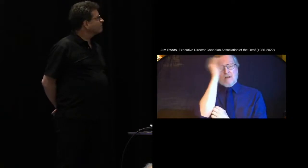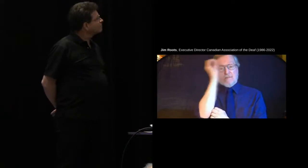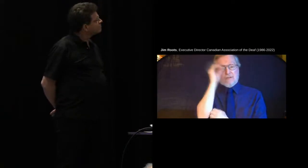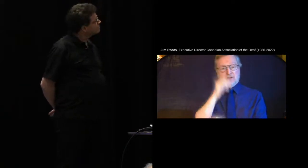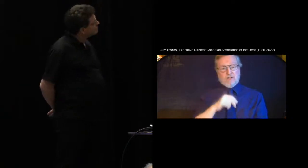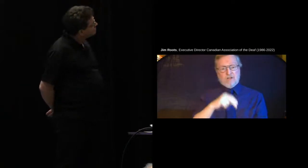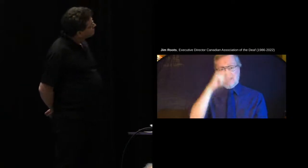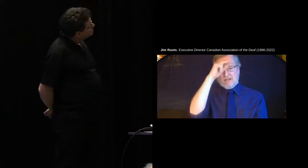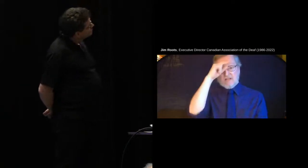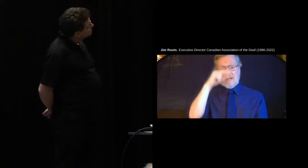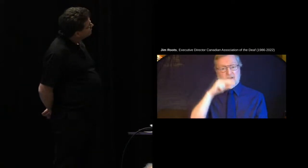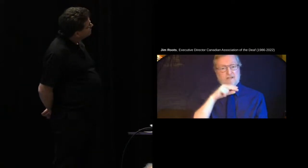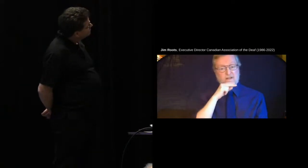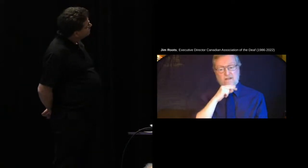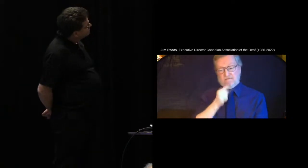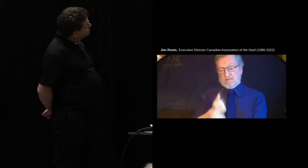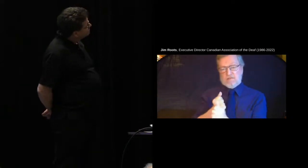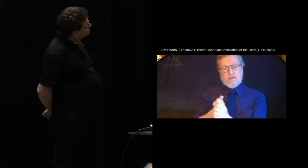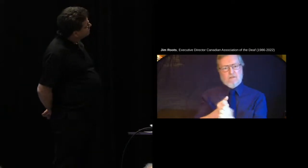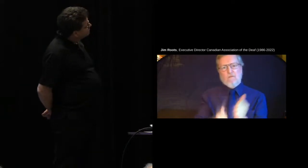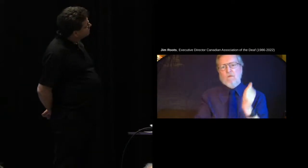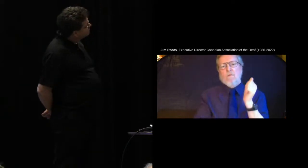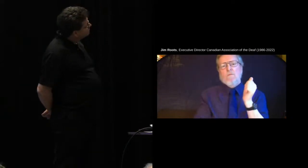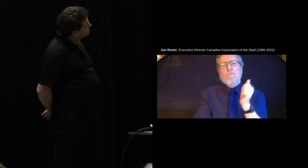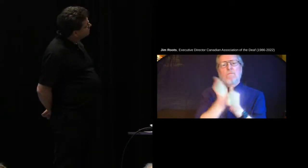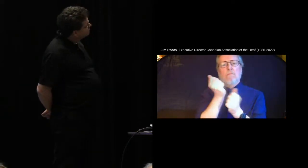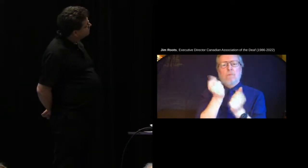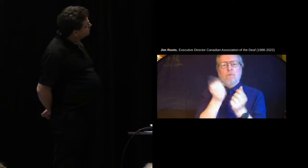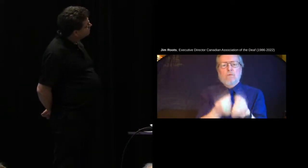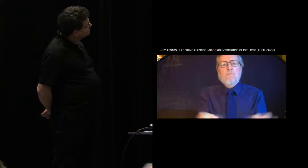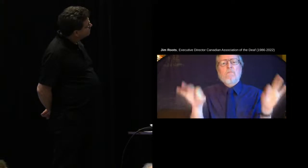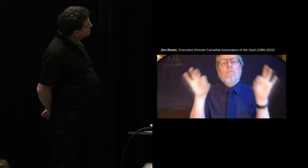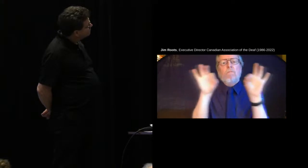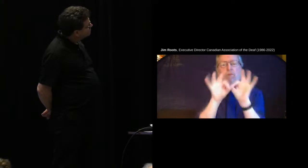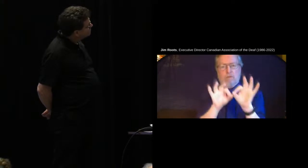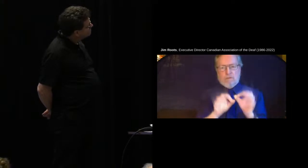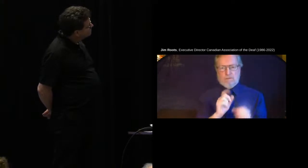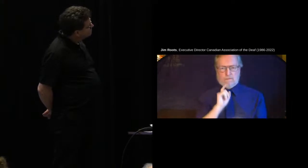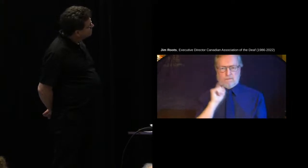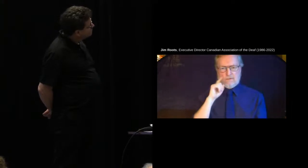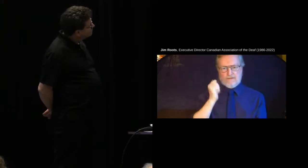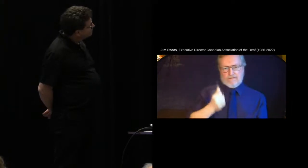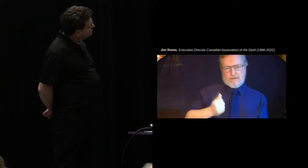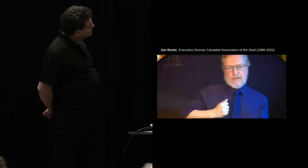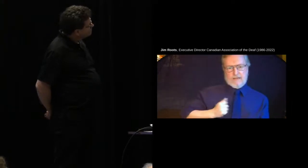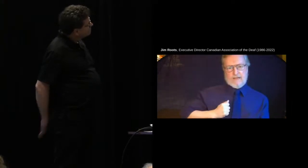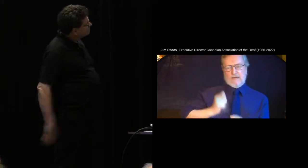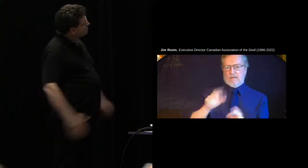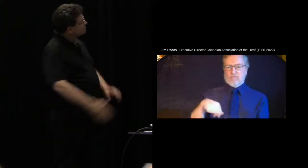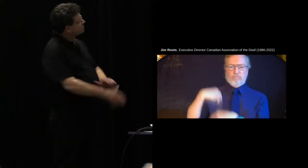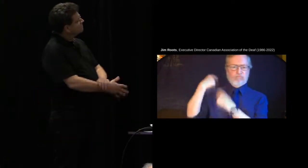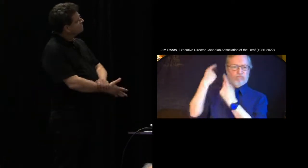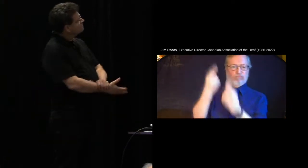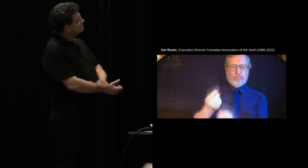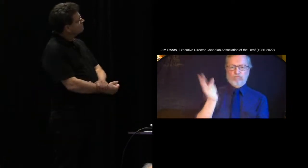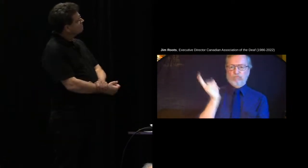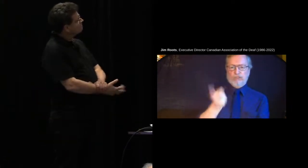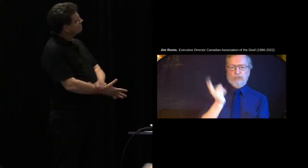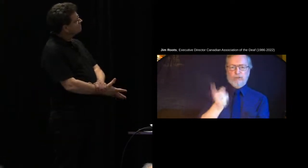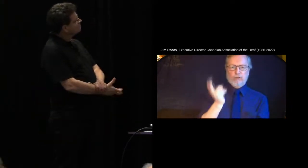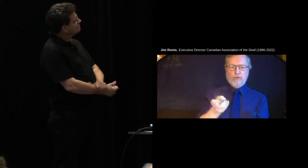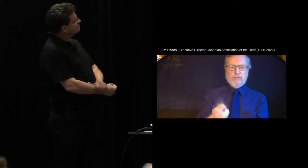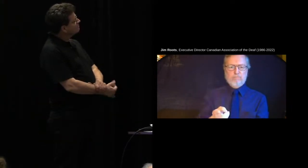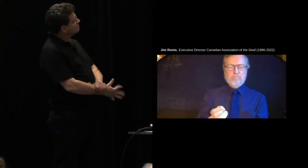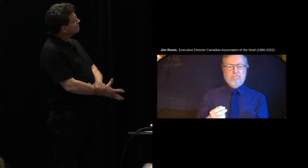In my opinion, Henry Vloog is the single most important deaf Canadian in